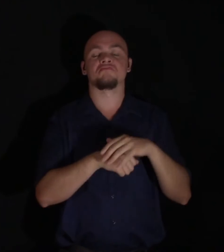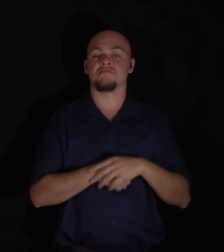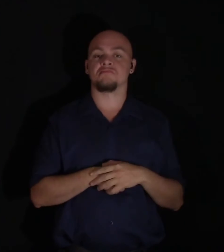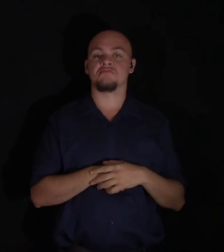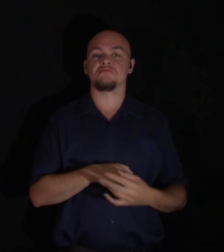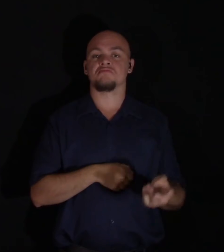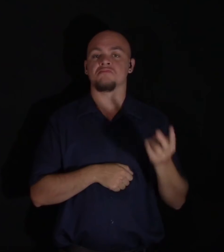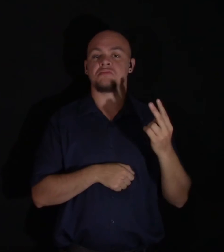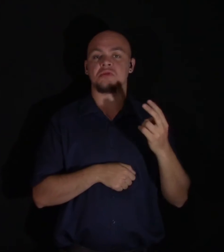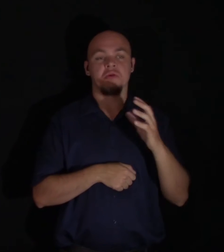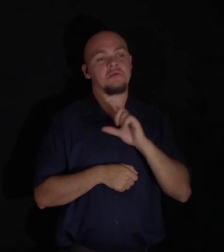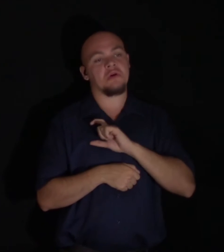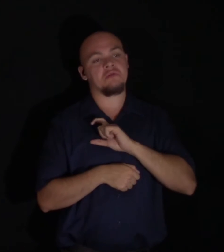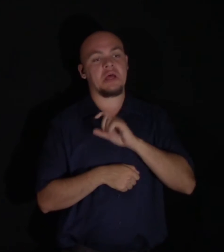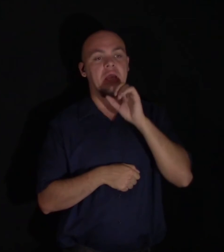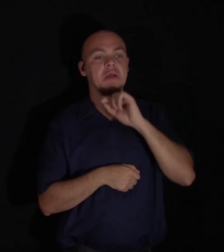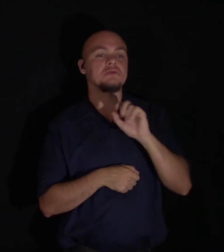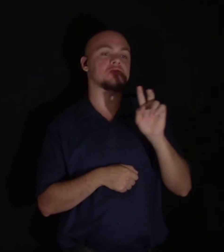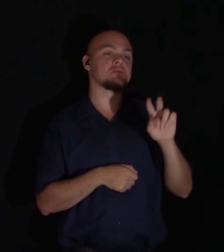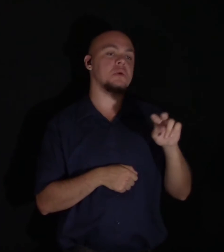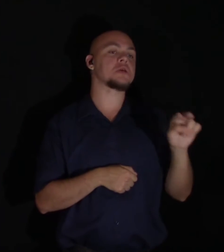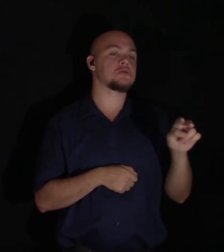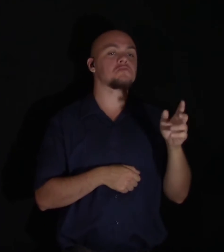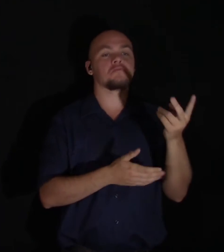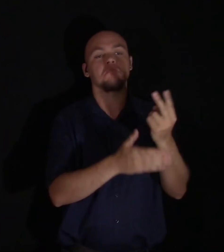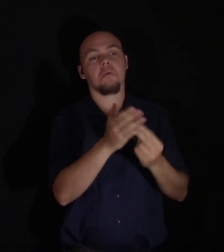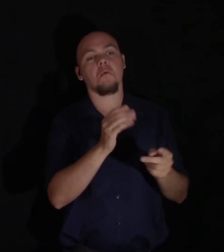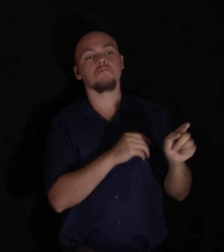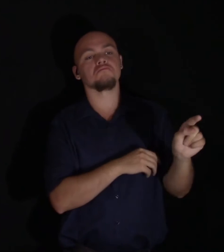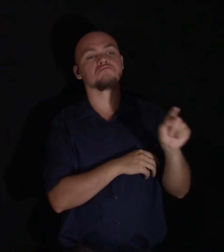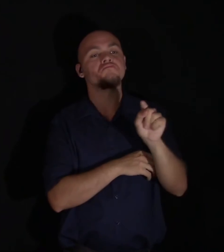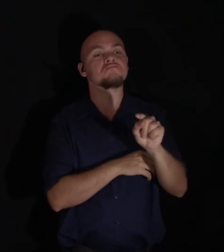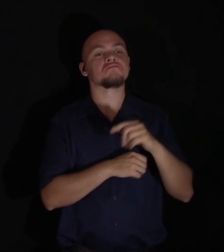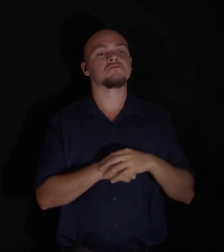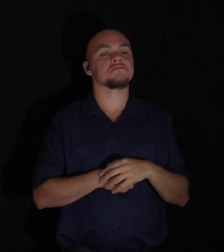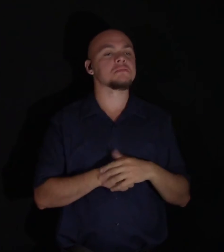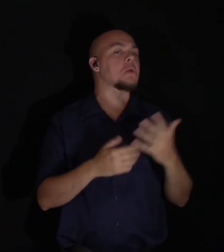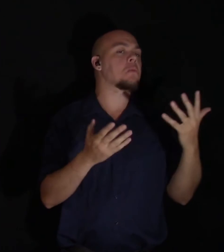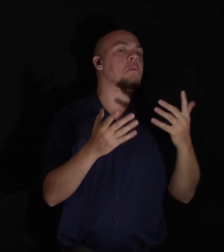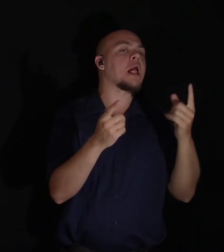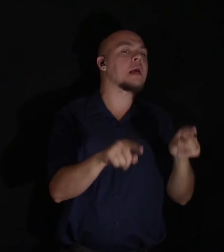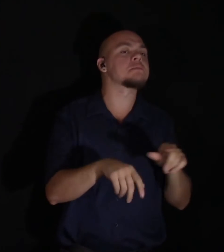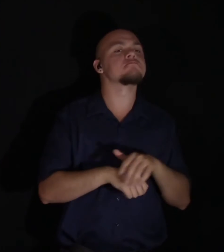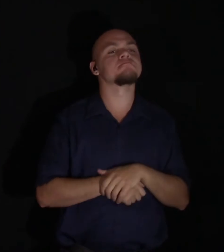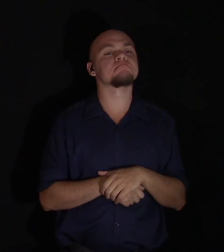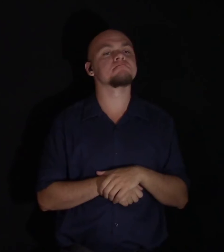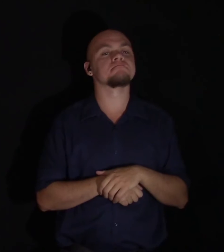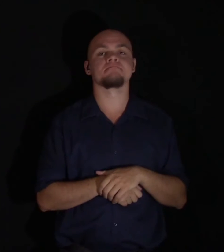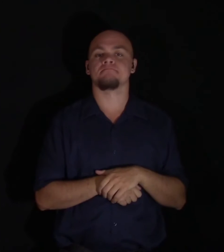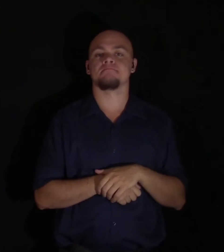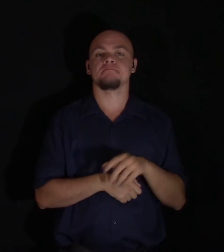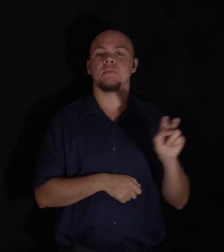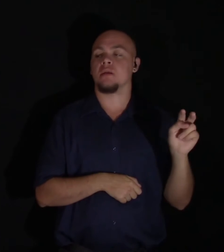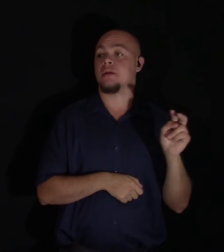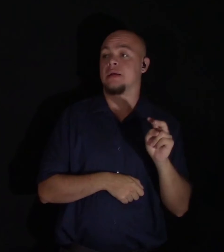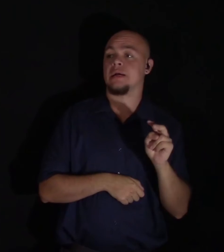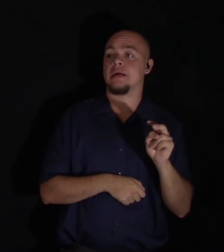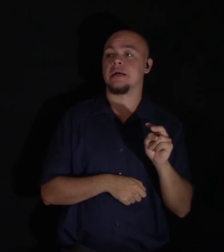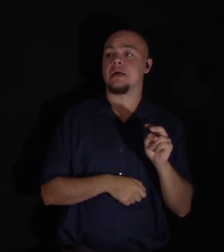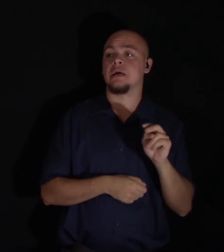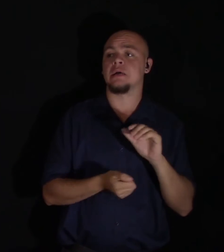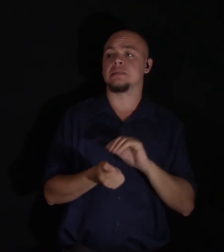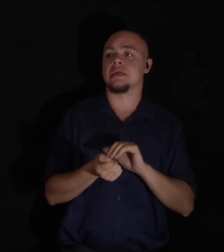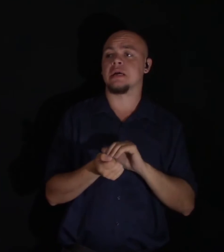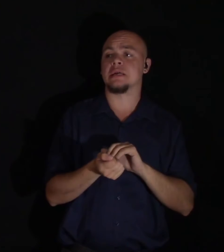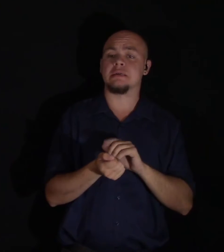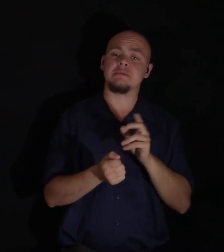of these officers, probably 22 years old. Okay. And I asked the officers what happened. And one of the officers looks at me and says, "Doc, it was